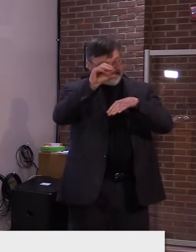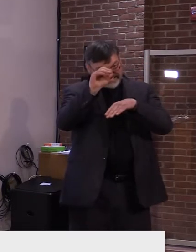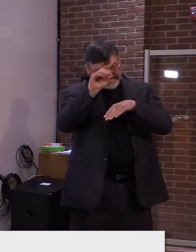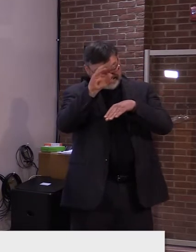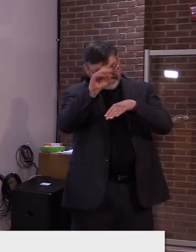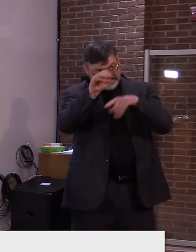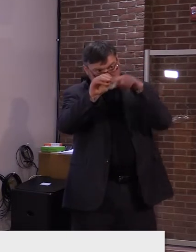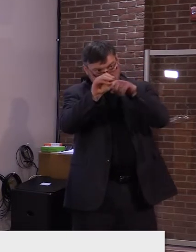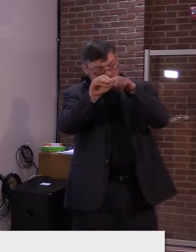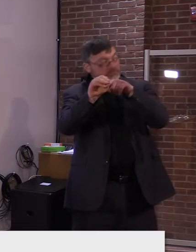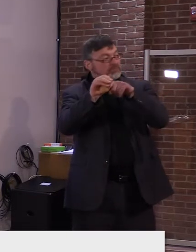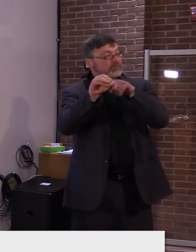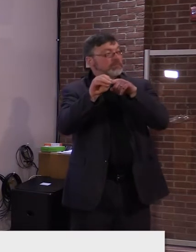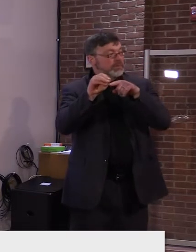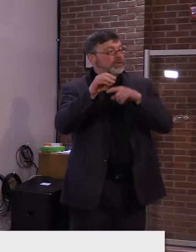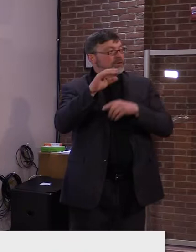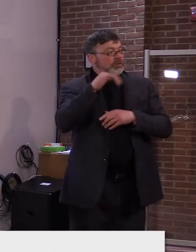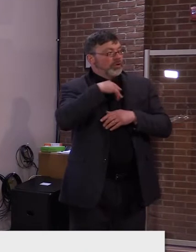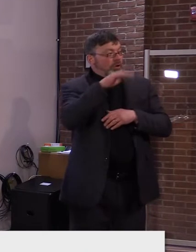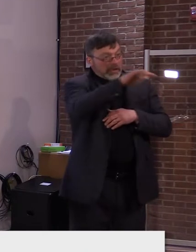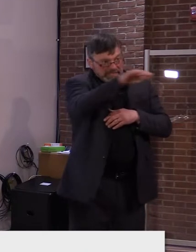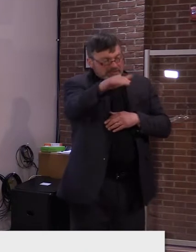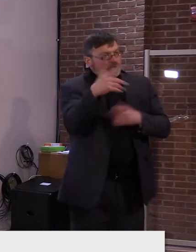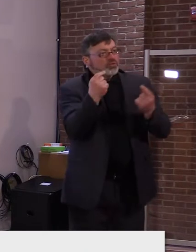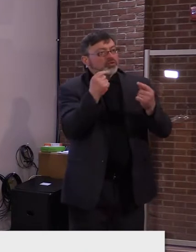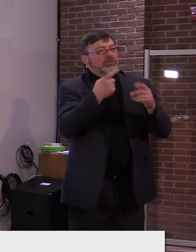an account ahead of time by going to